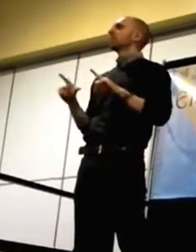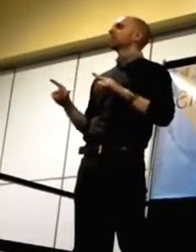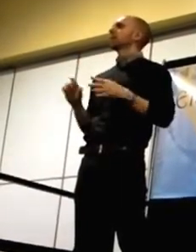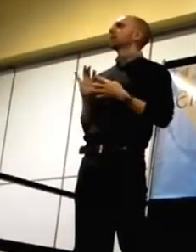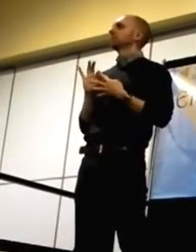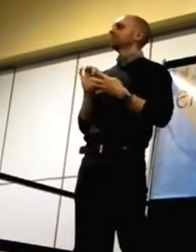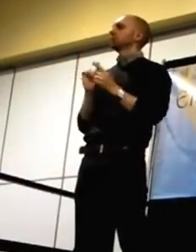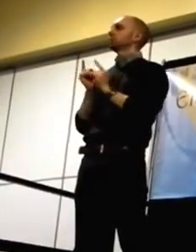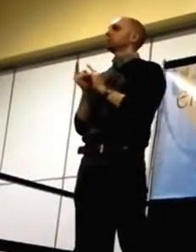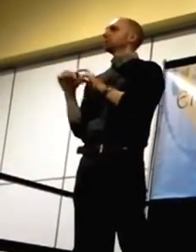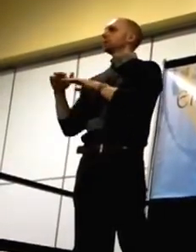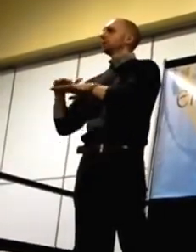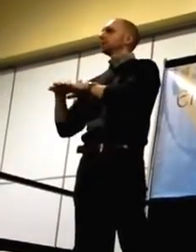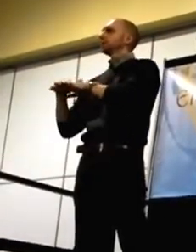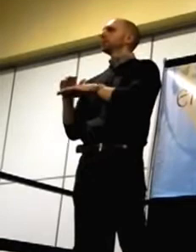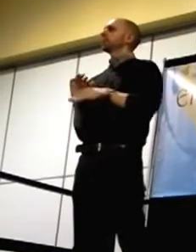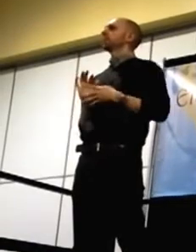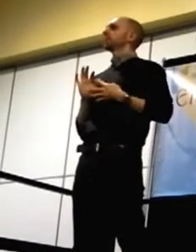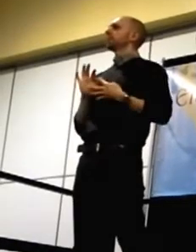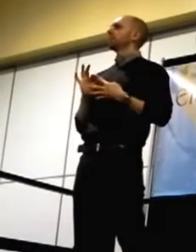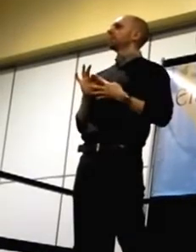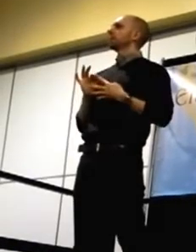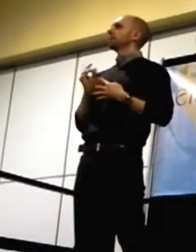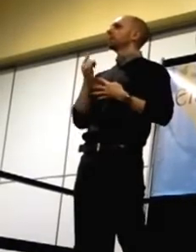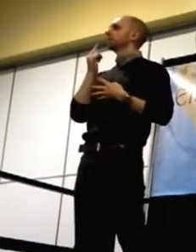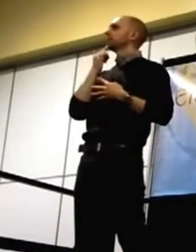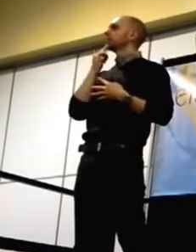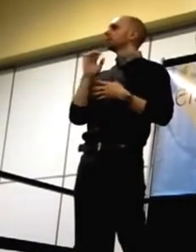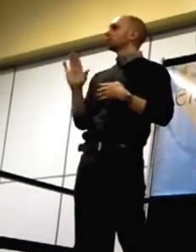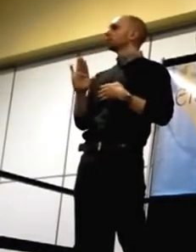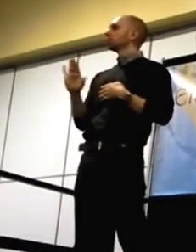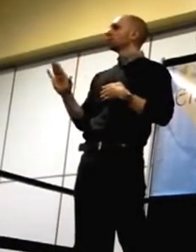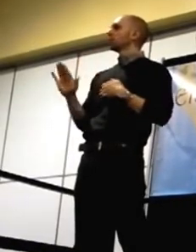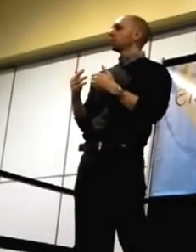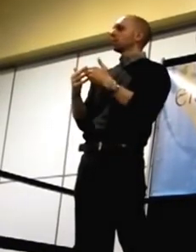your blood and your property